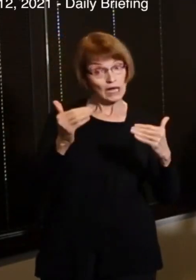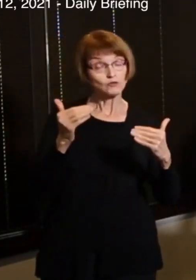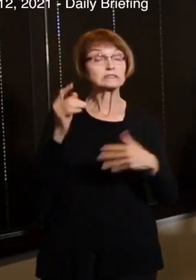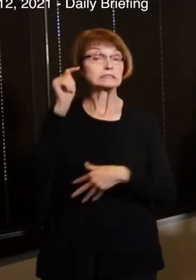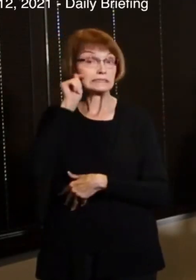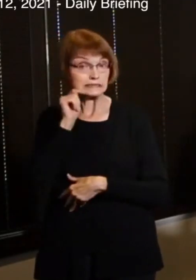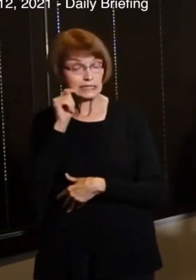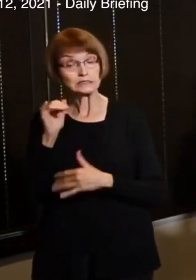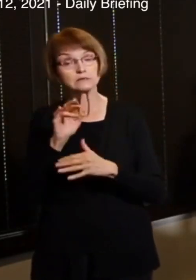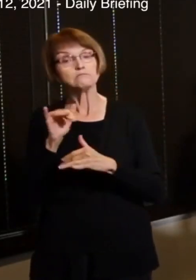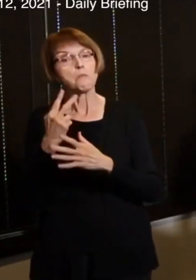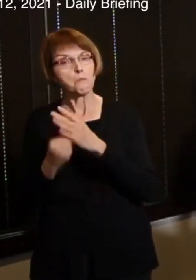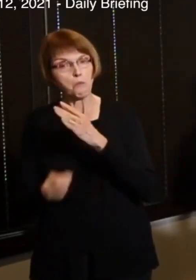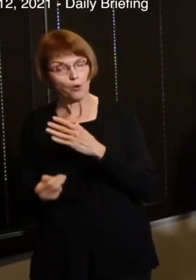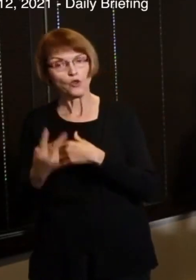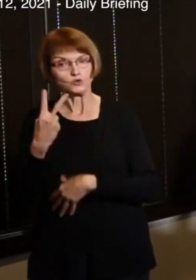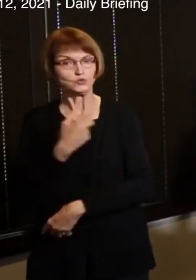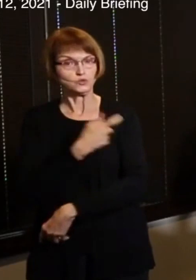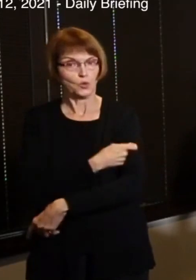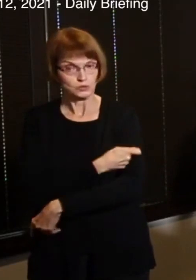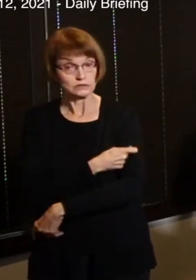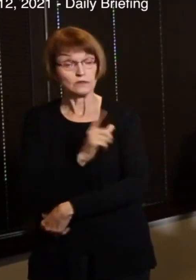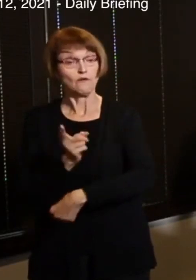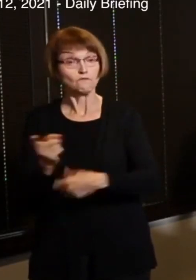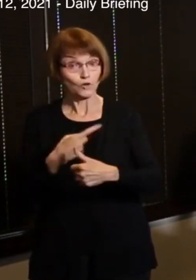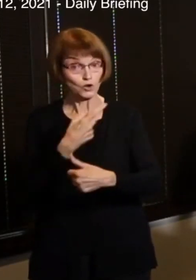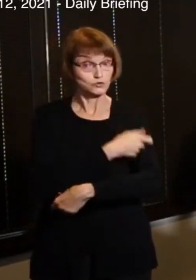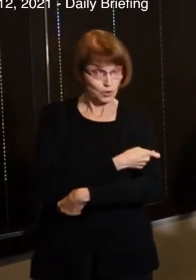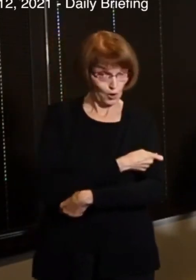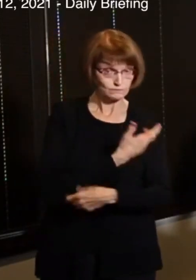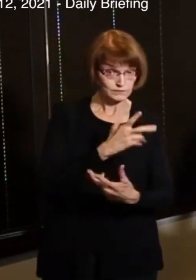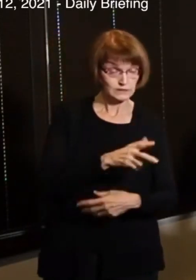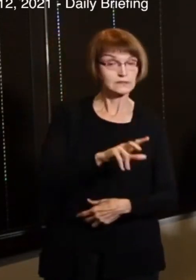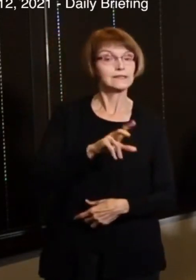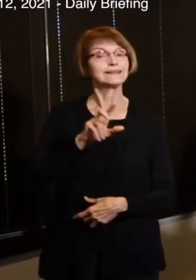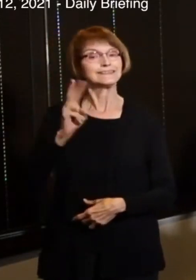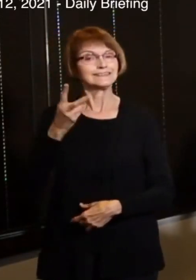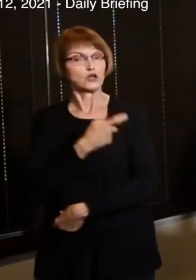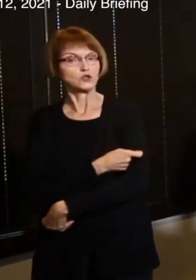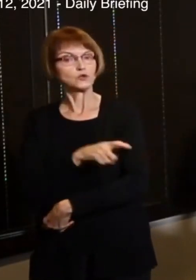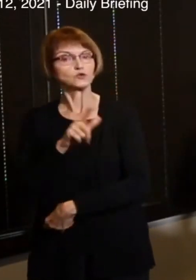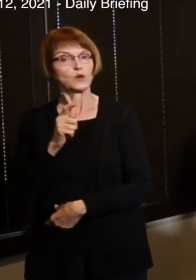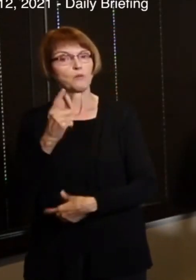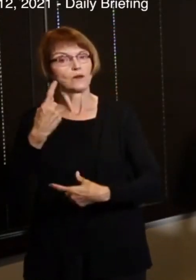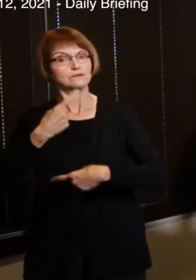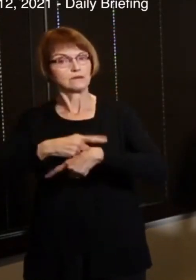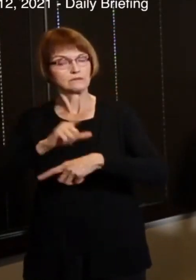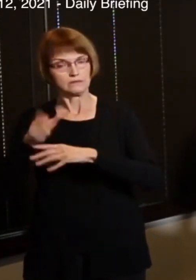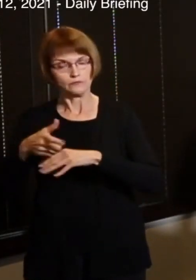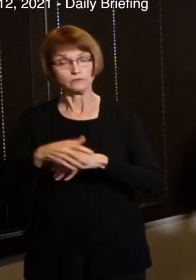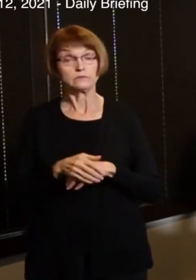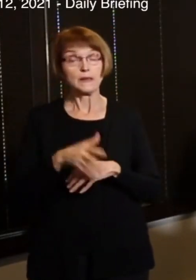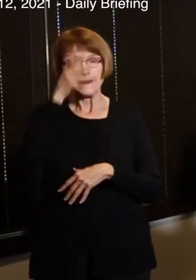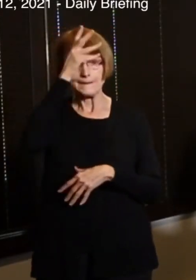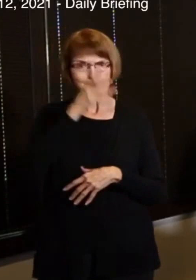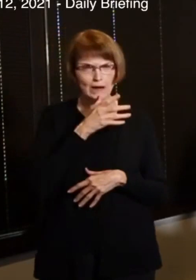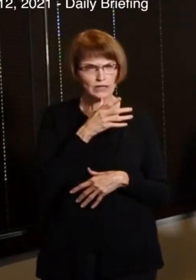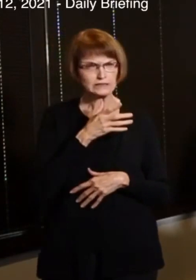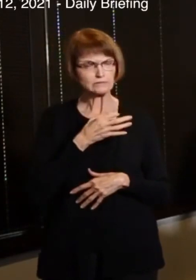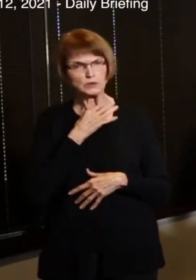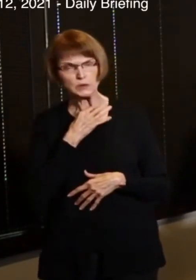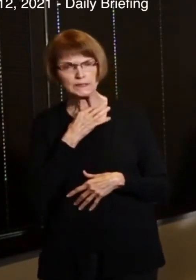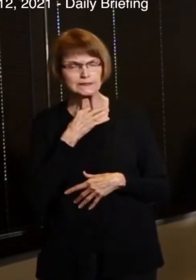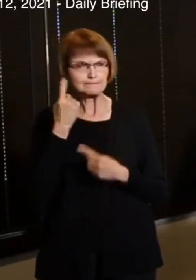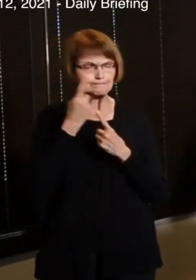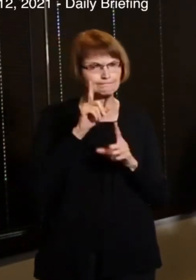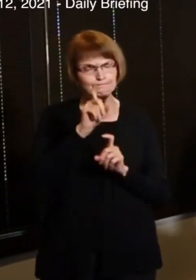2 doses, 21 days apart. And we encourage parents with questions to speak to your healthcare providers and